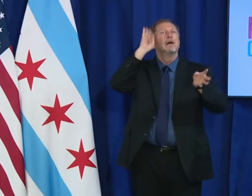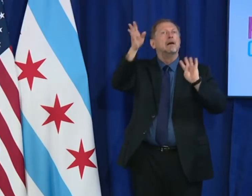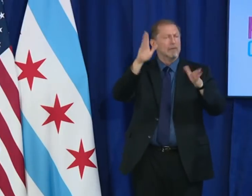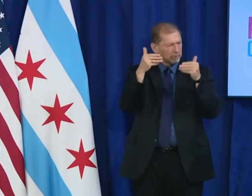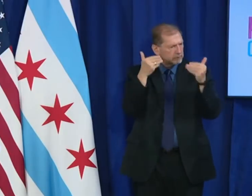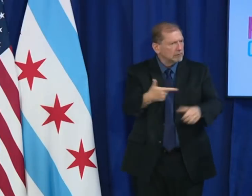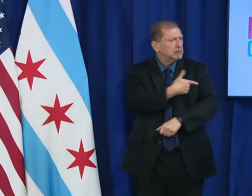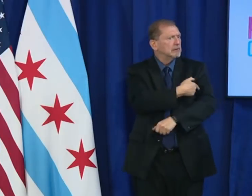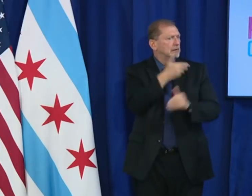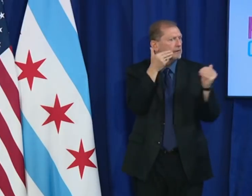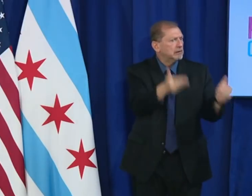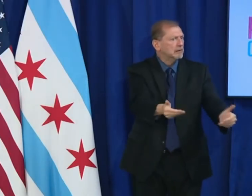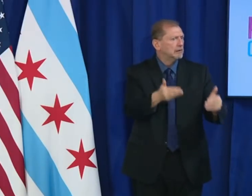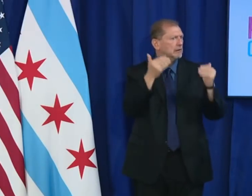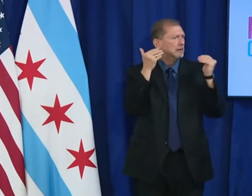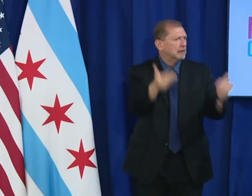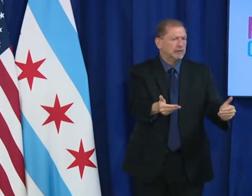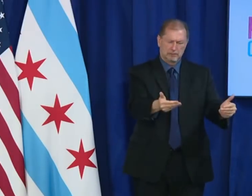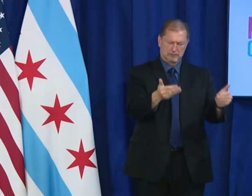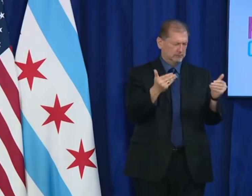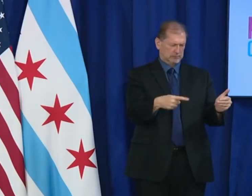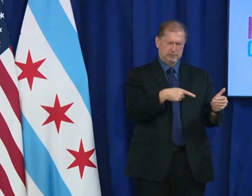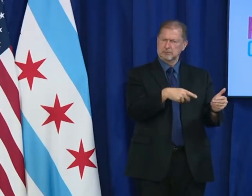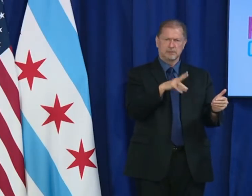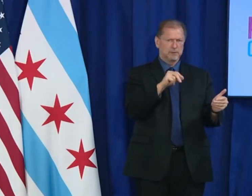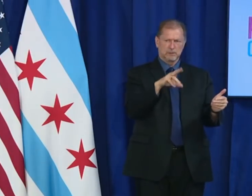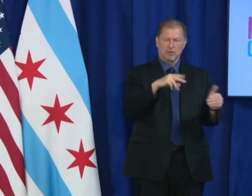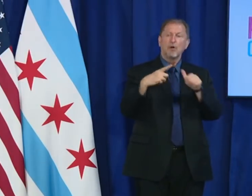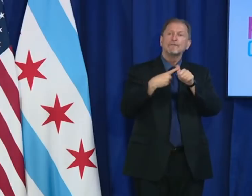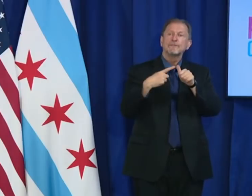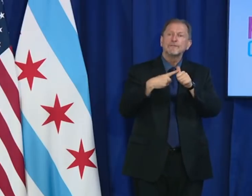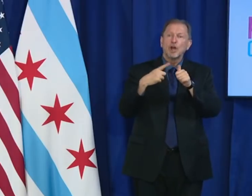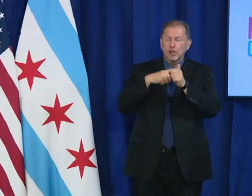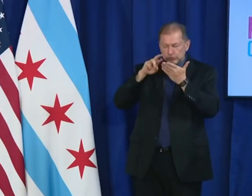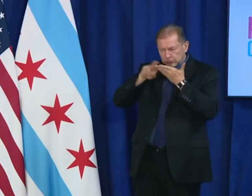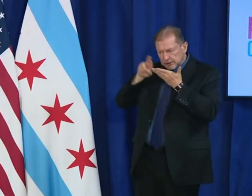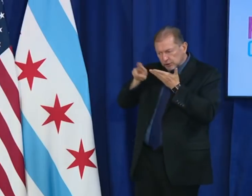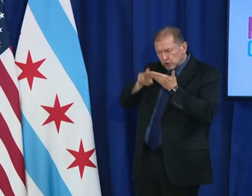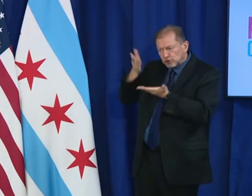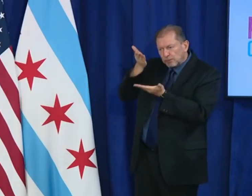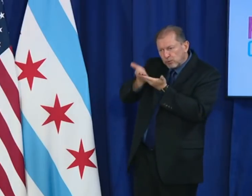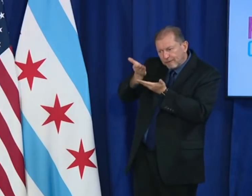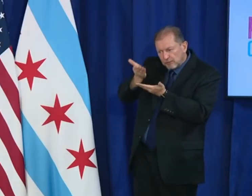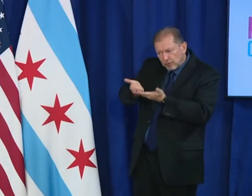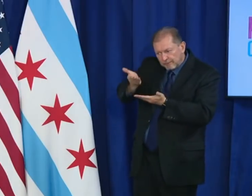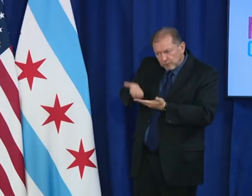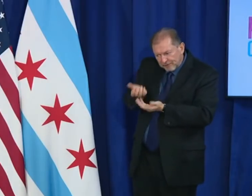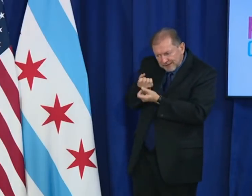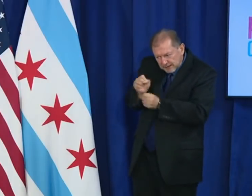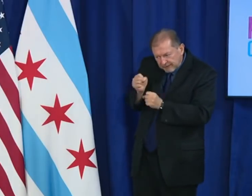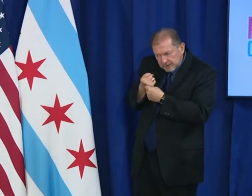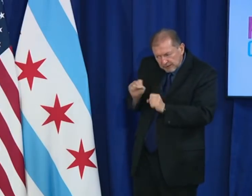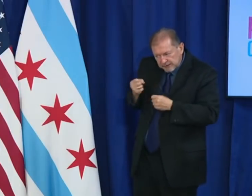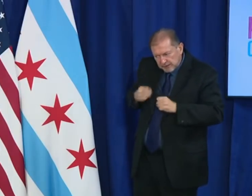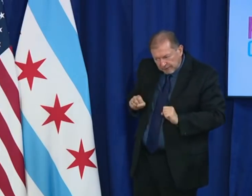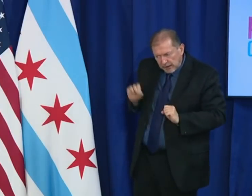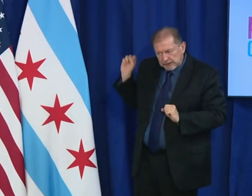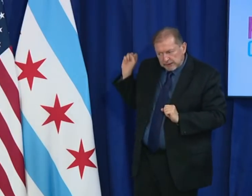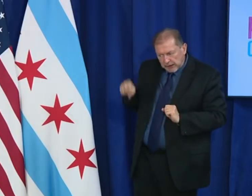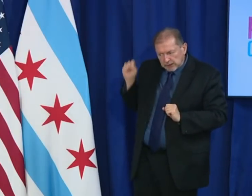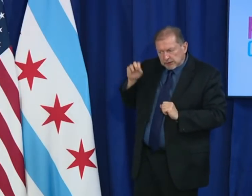information about how the safety and the efficacy of this vaccine has been proven. And so